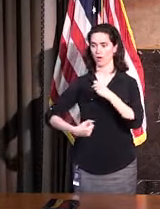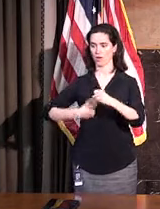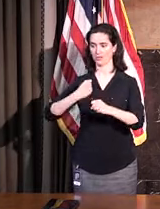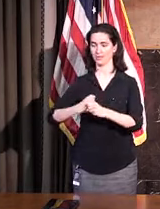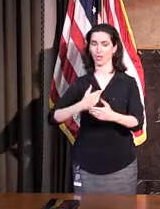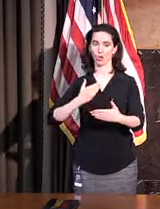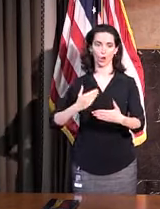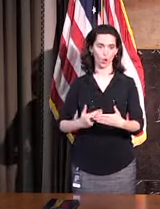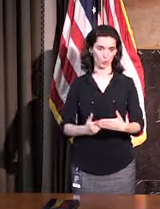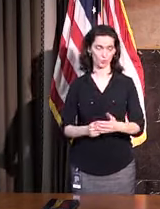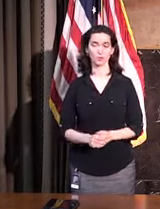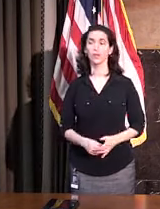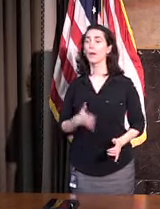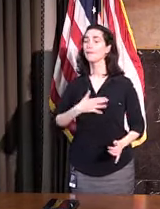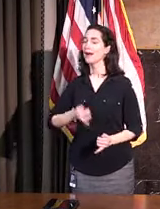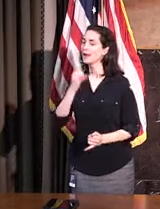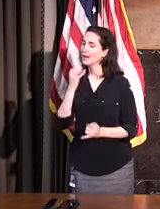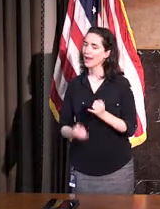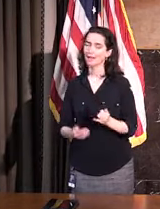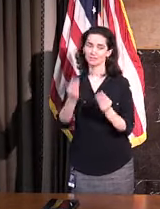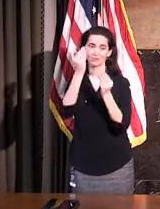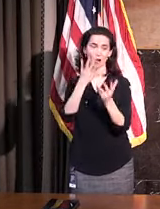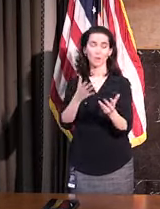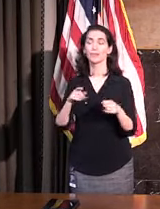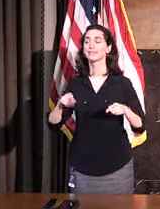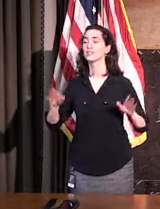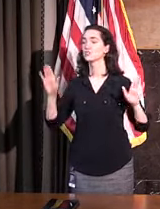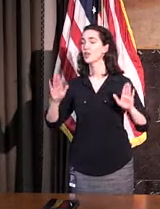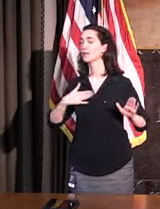I want to close out by again asking people this Sunday